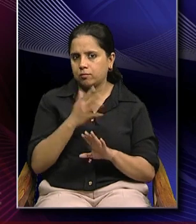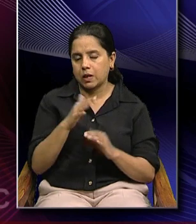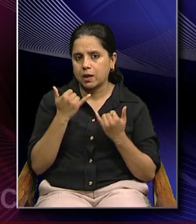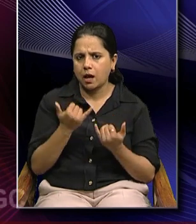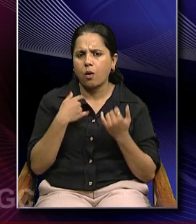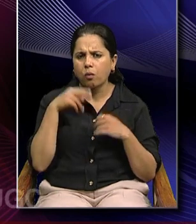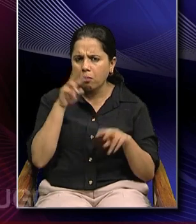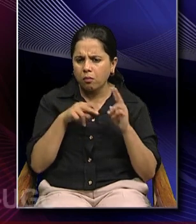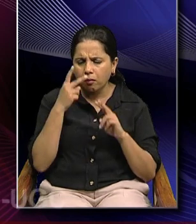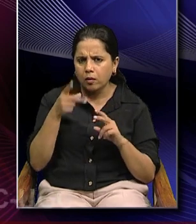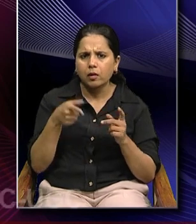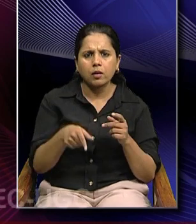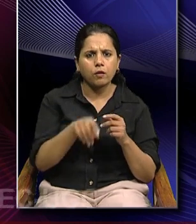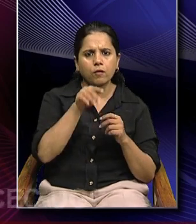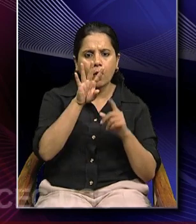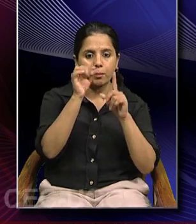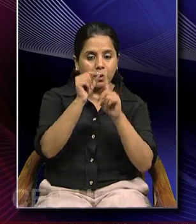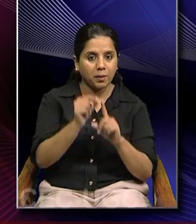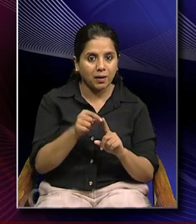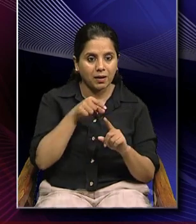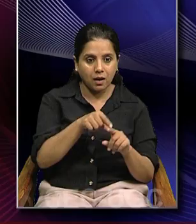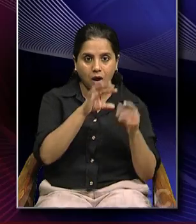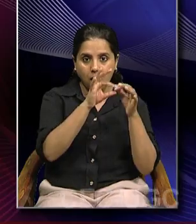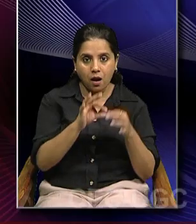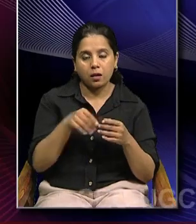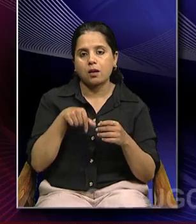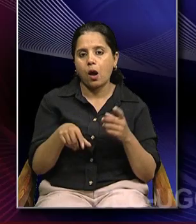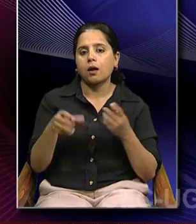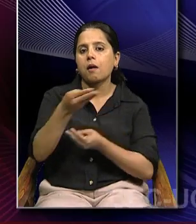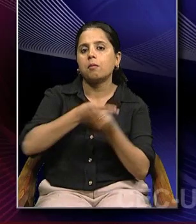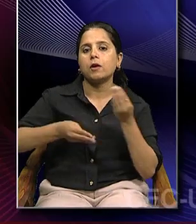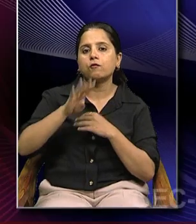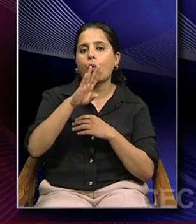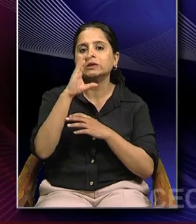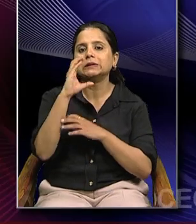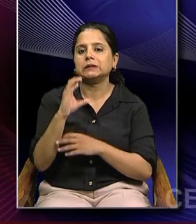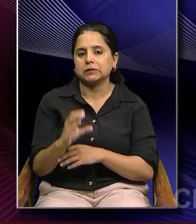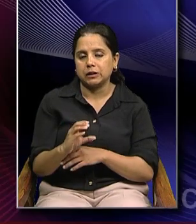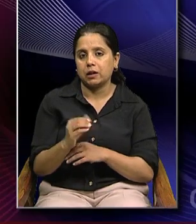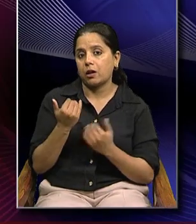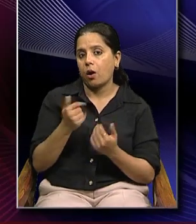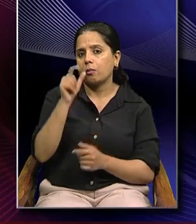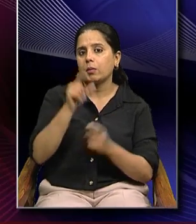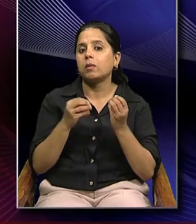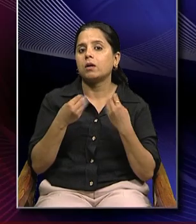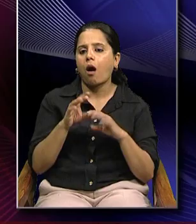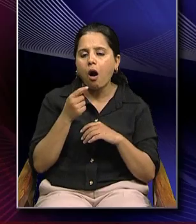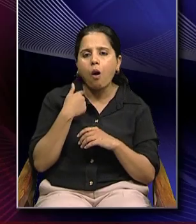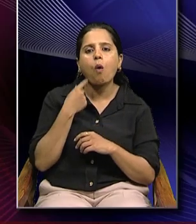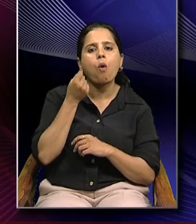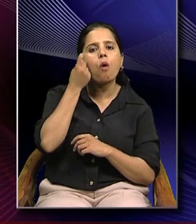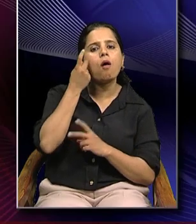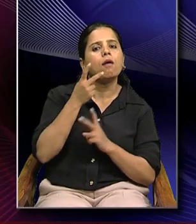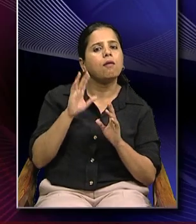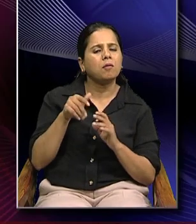that from selling the 4 Ps to now we talk about commercializing the 4 Cs. people have started understanding that yes,